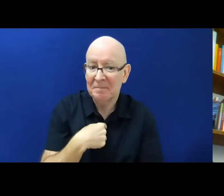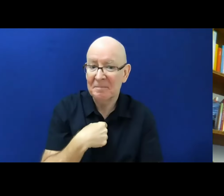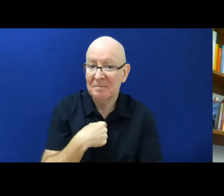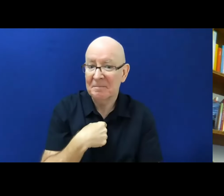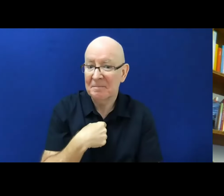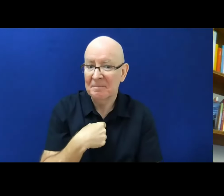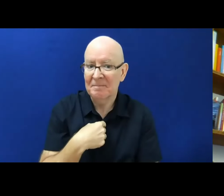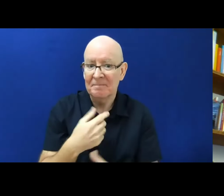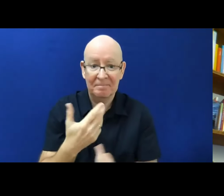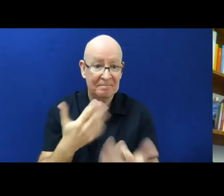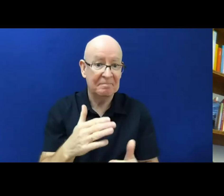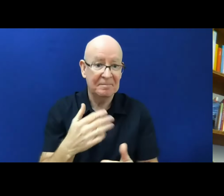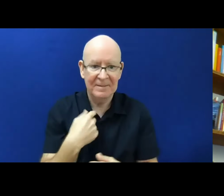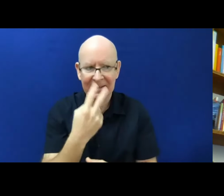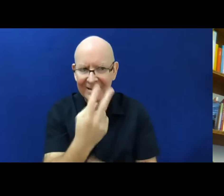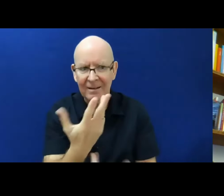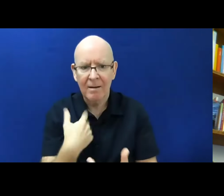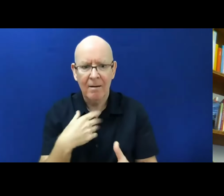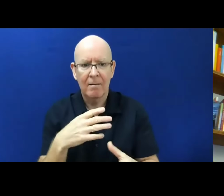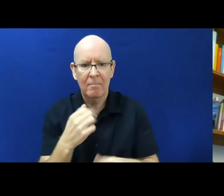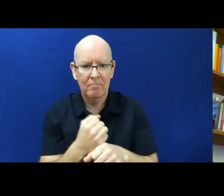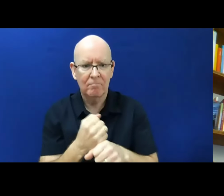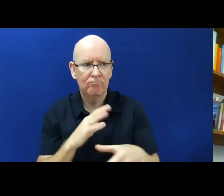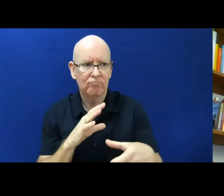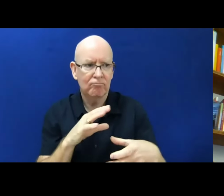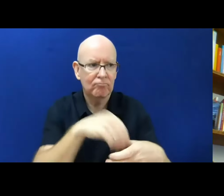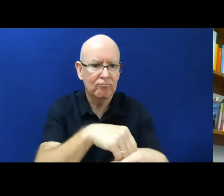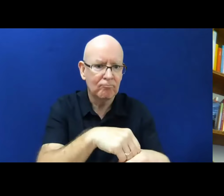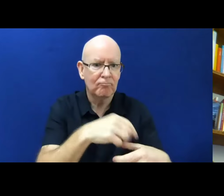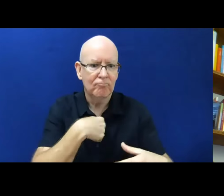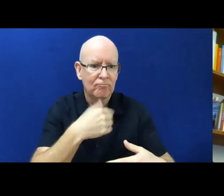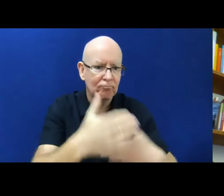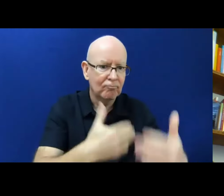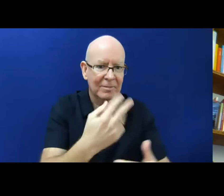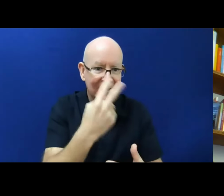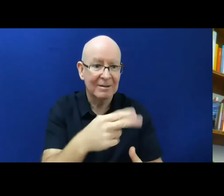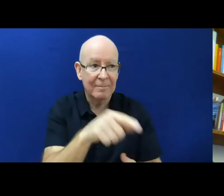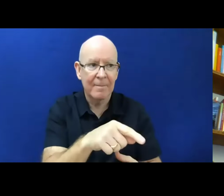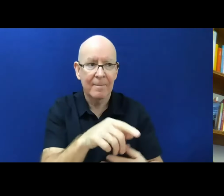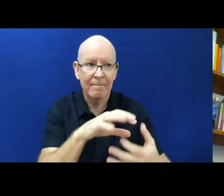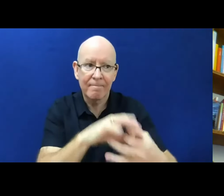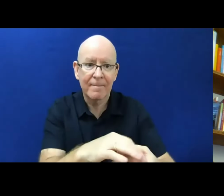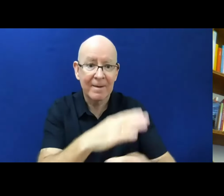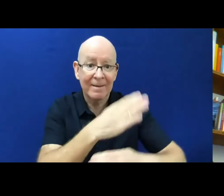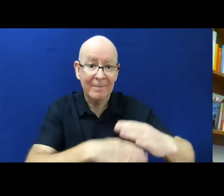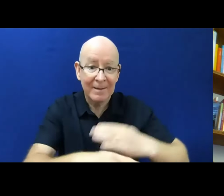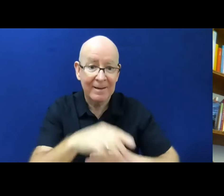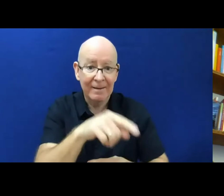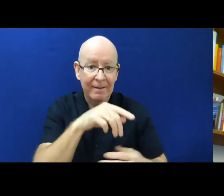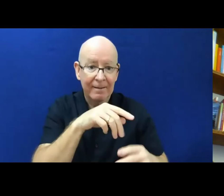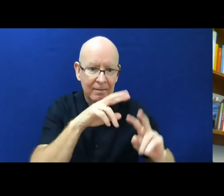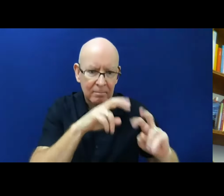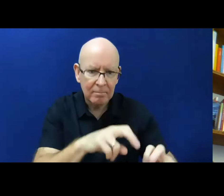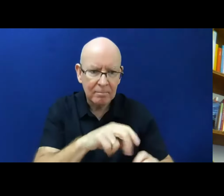theories, and we were the plan was to produce something within